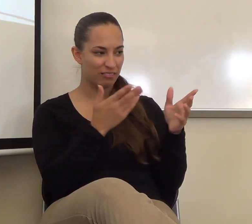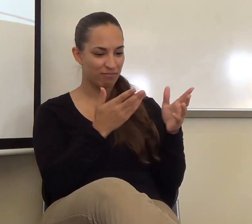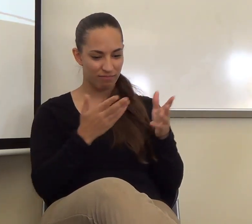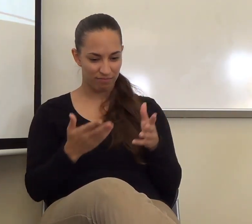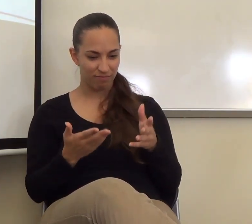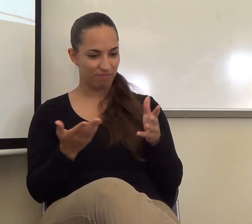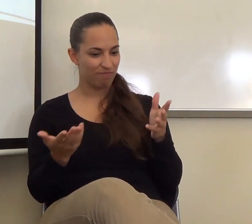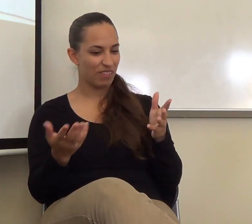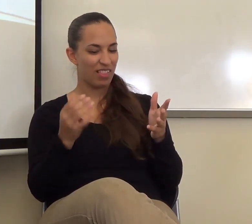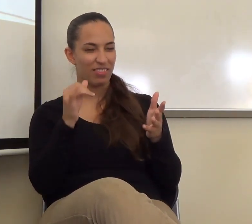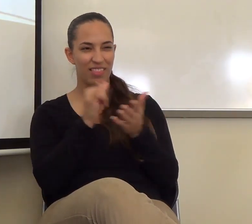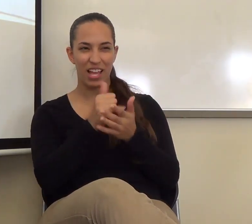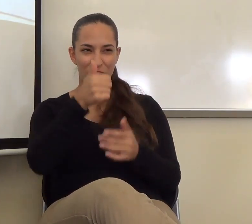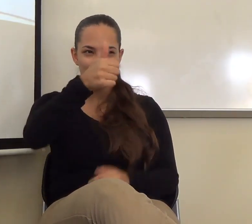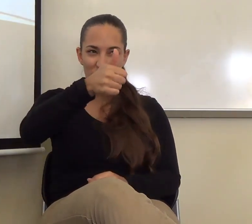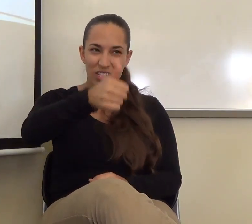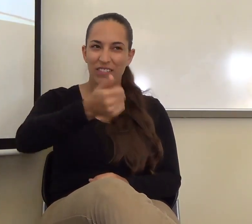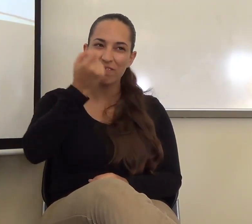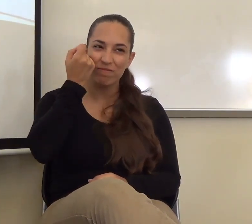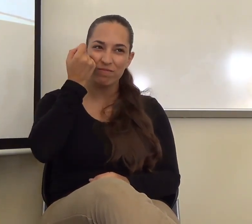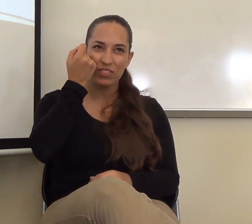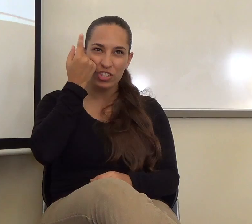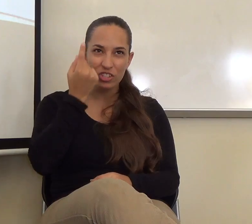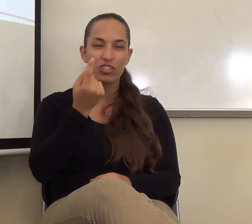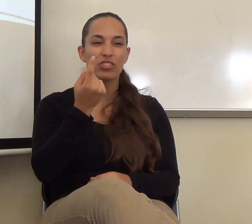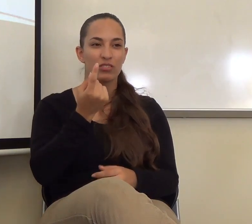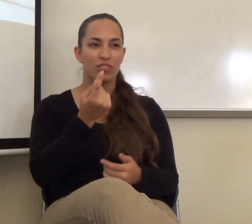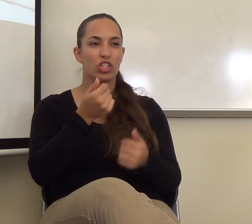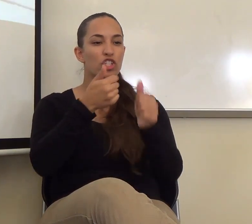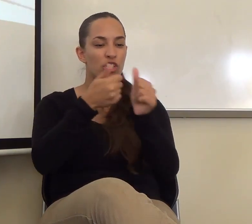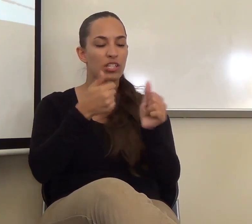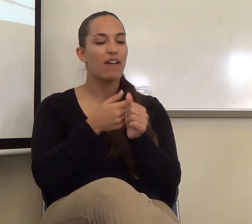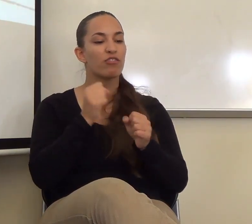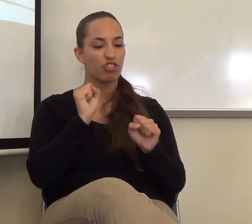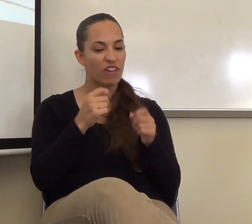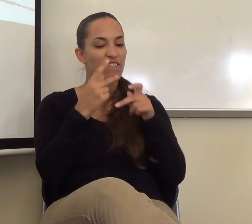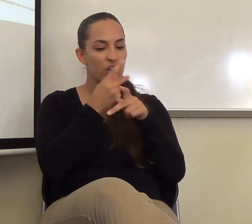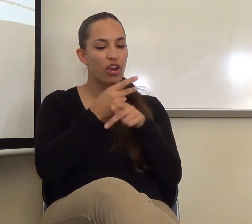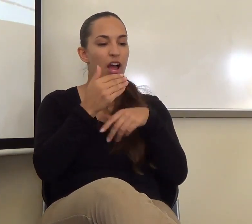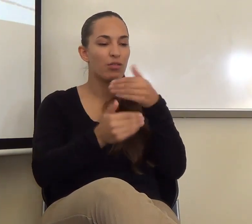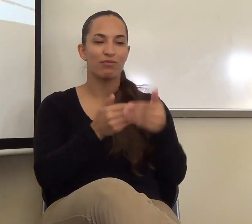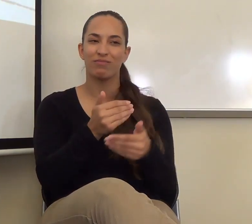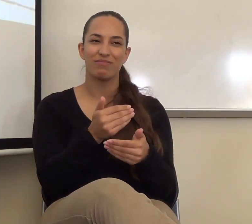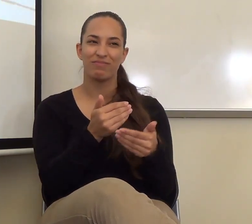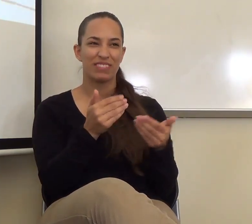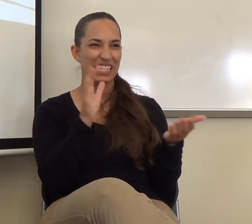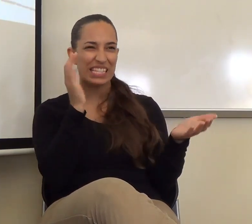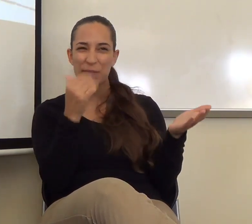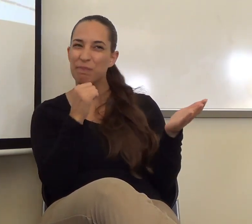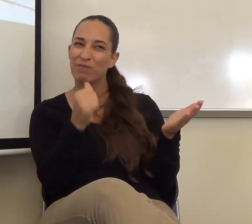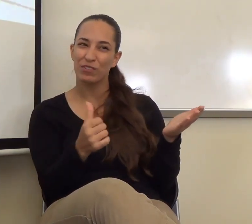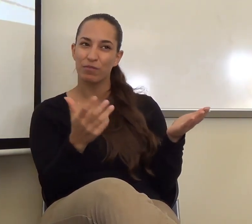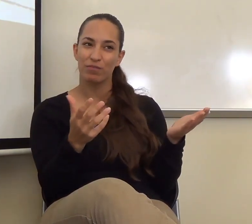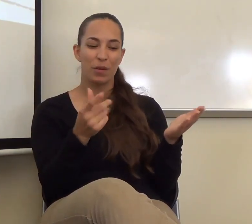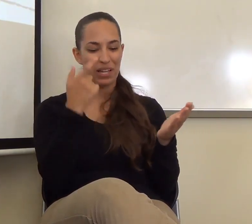that you were able to arrive at that, because this is not what it should be, okay? So it's